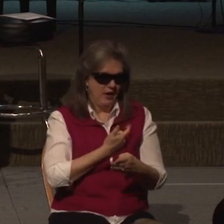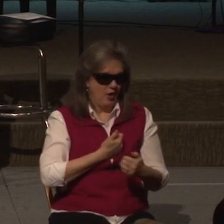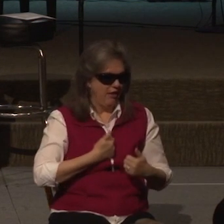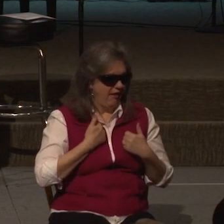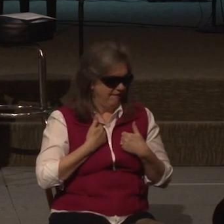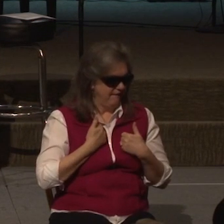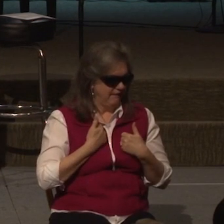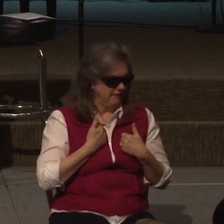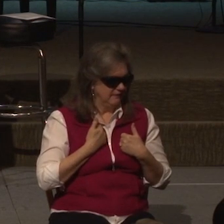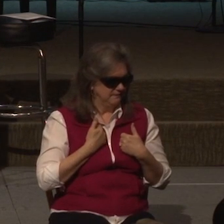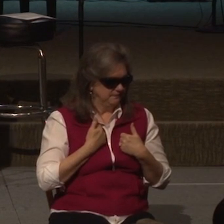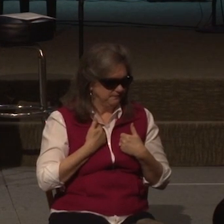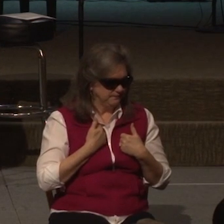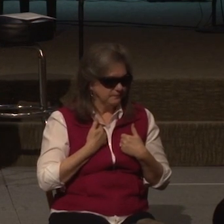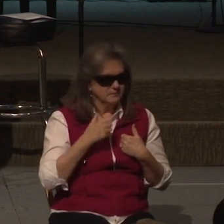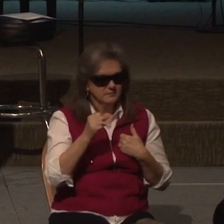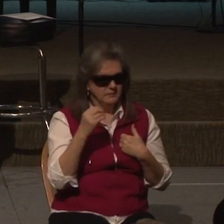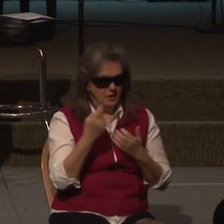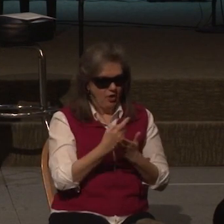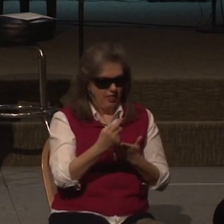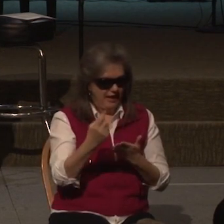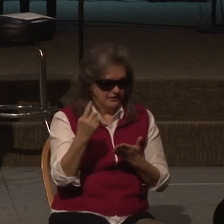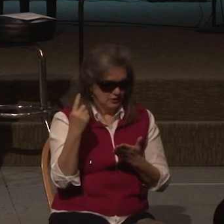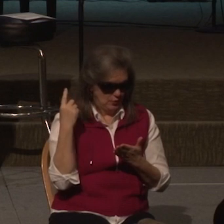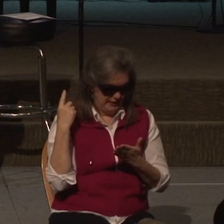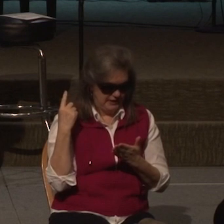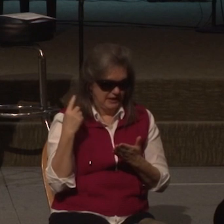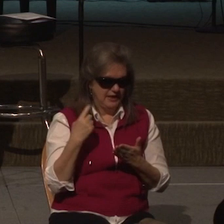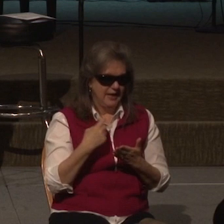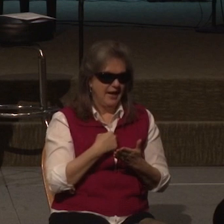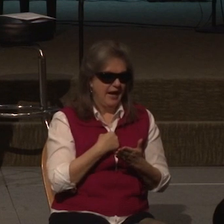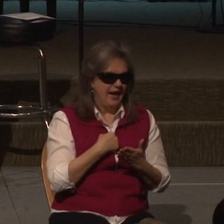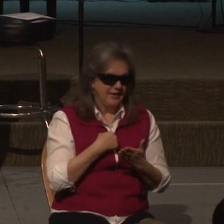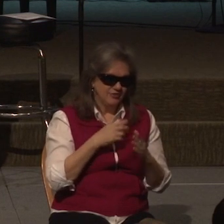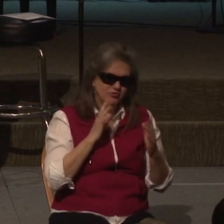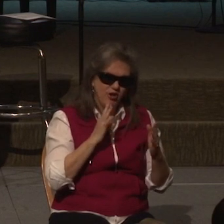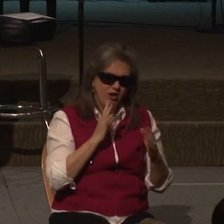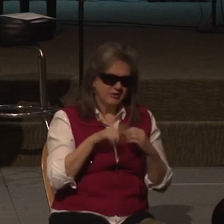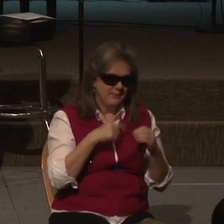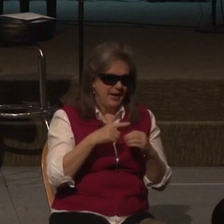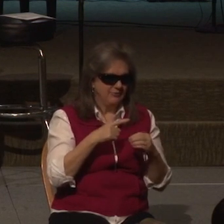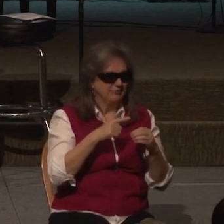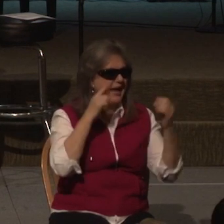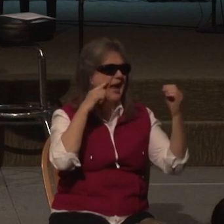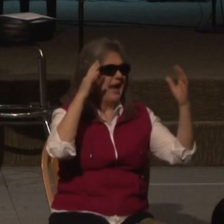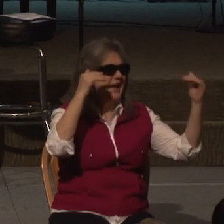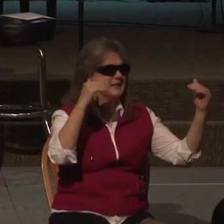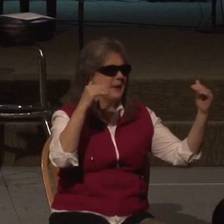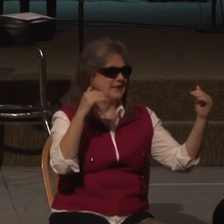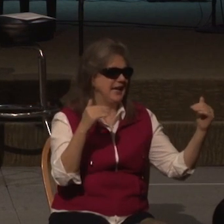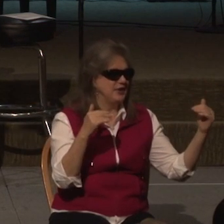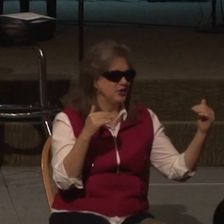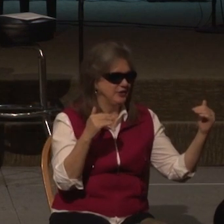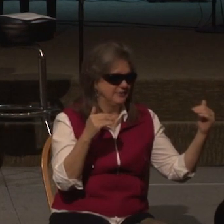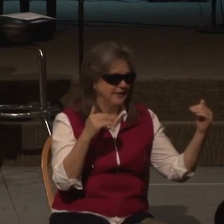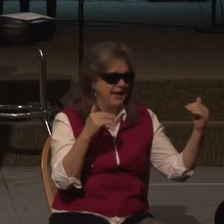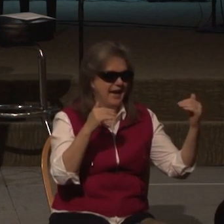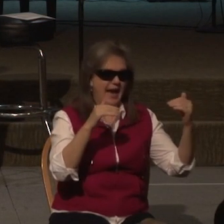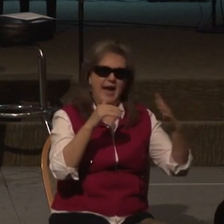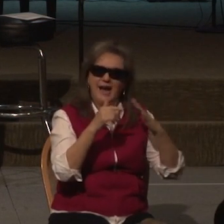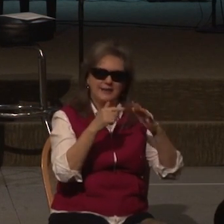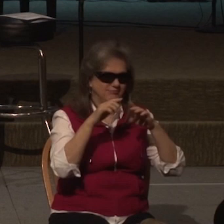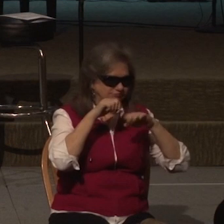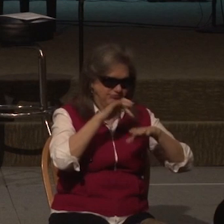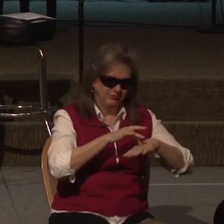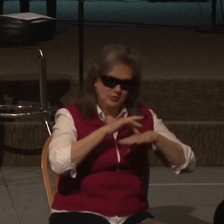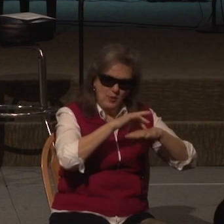lifestyle. So last week, I really kind of dived in on this whole idea of expectations. Right? I mean, that's really where I kind of camped out last Sunday. You can go on